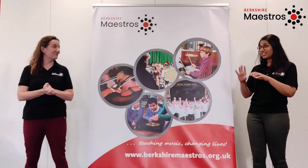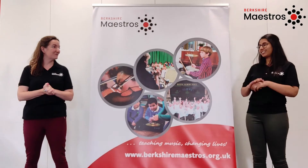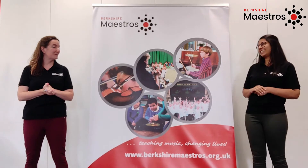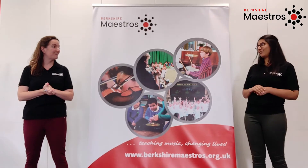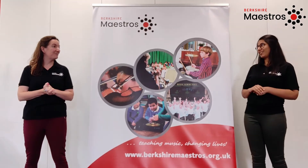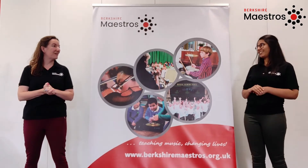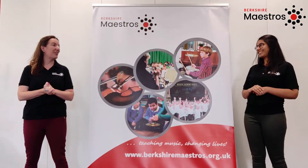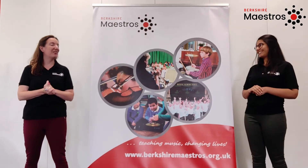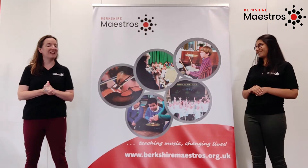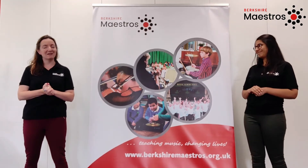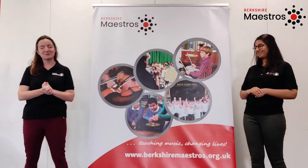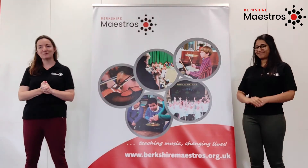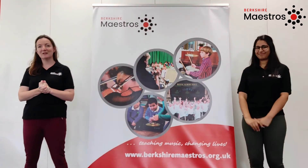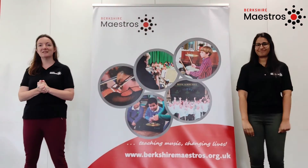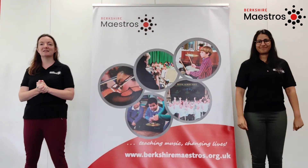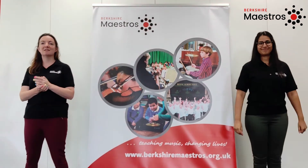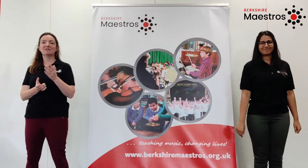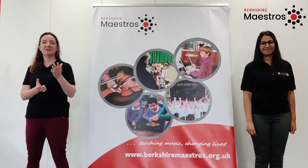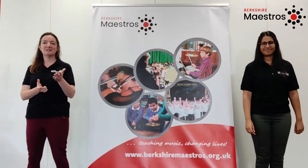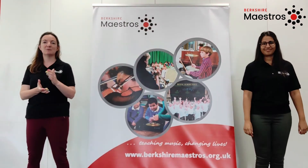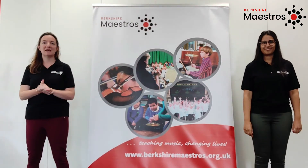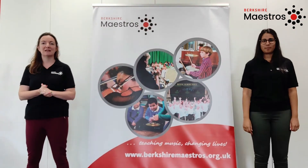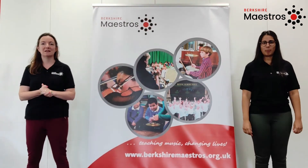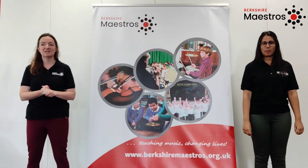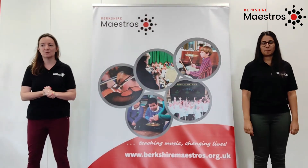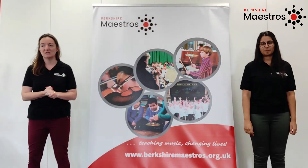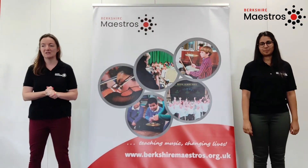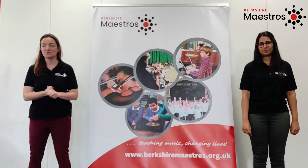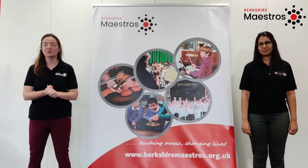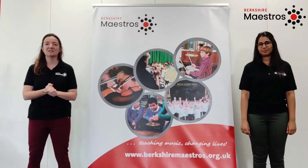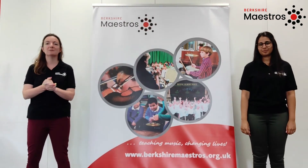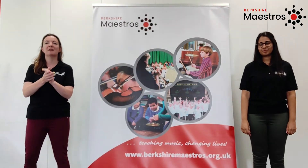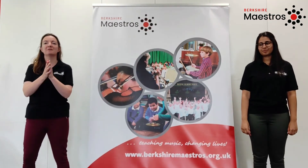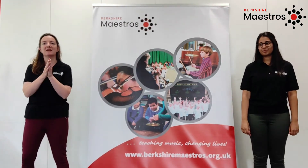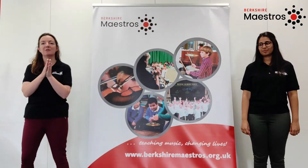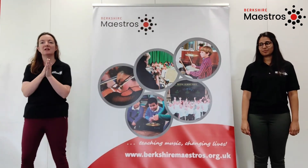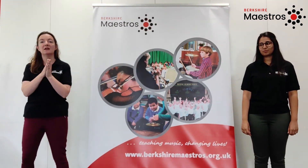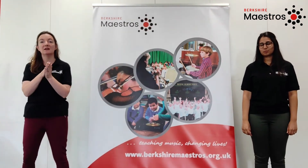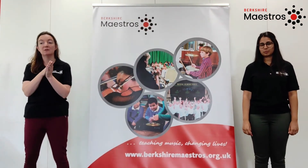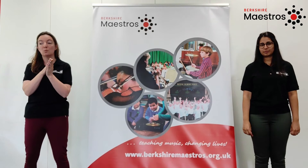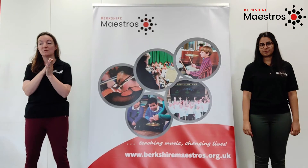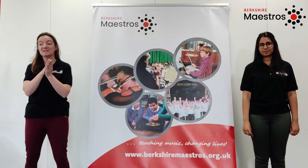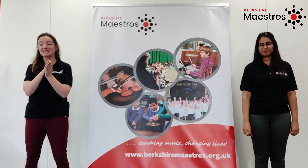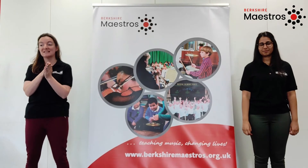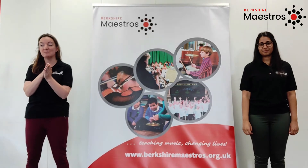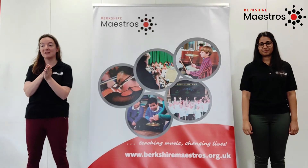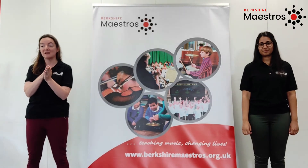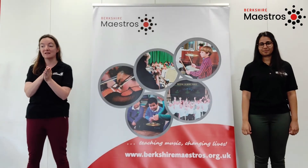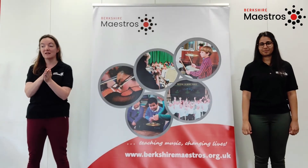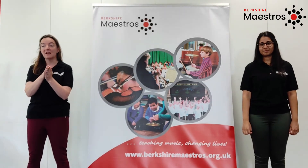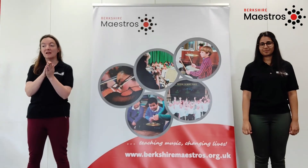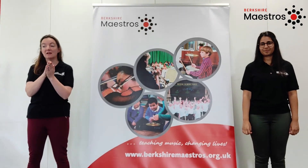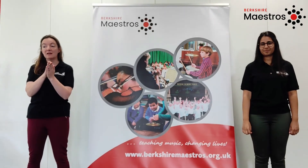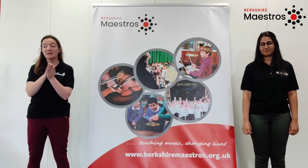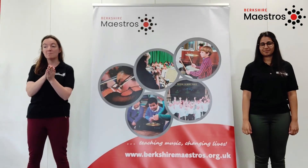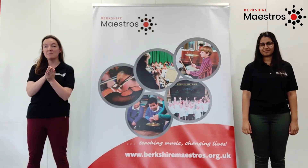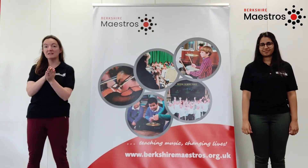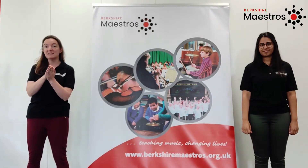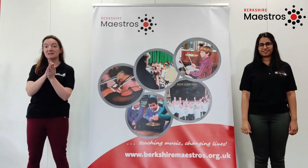changes each verse. That's right. So the verse we had last week taught us about how the lion was sleeping in a mighty